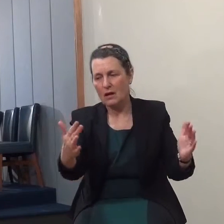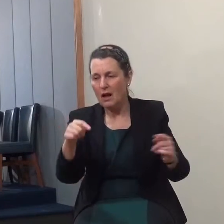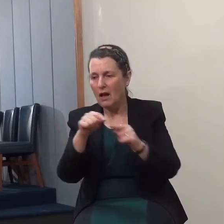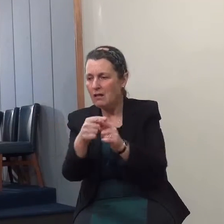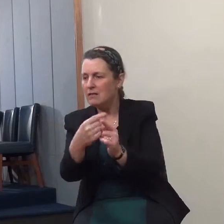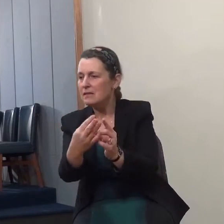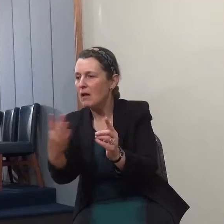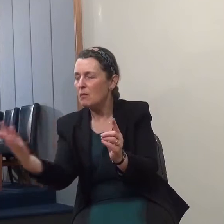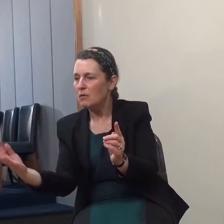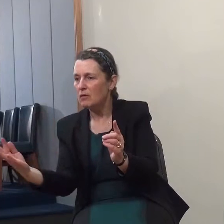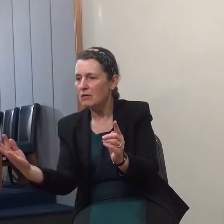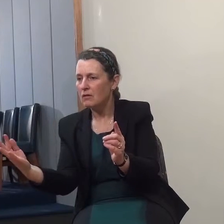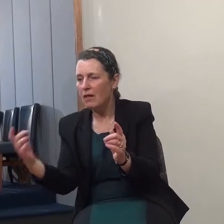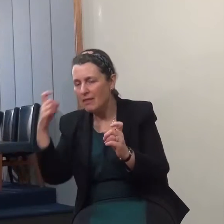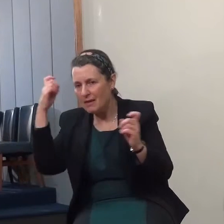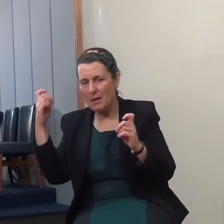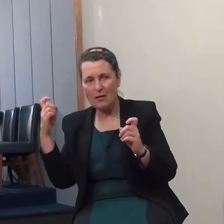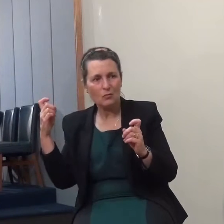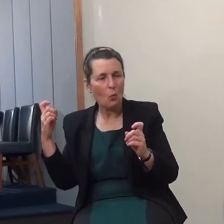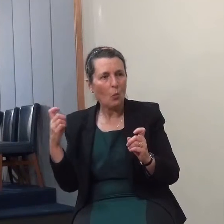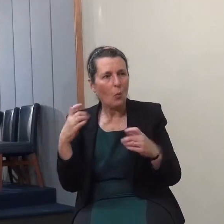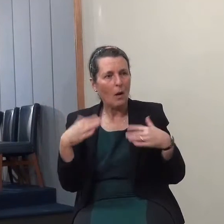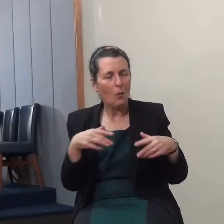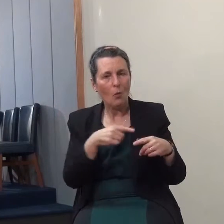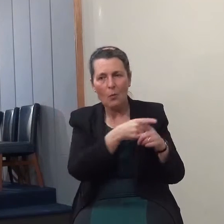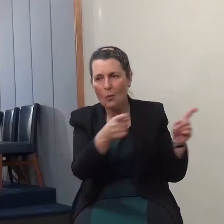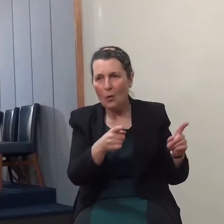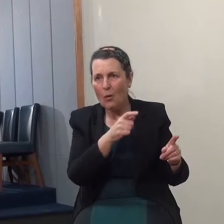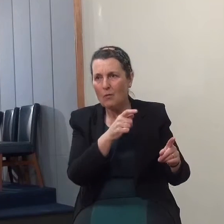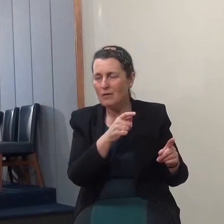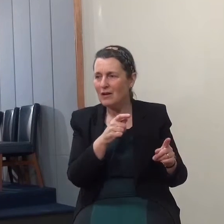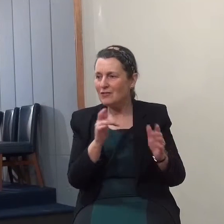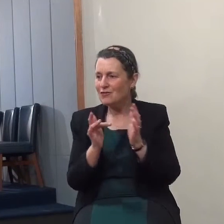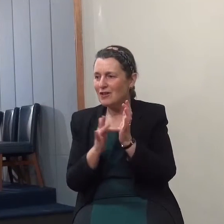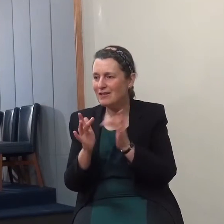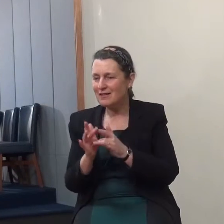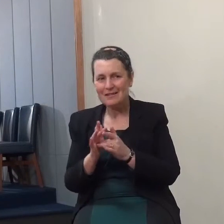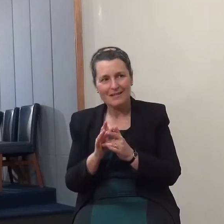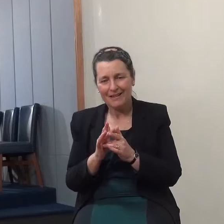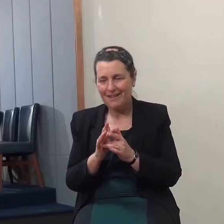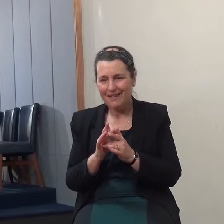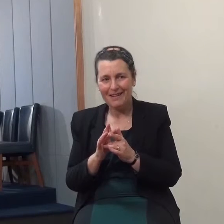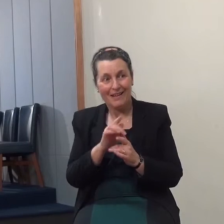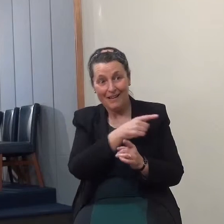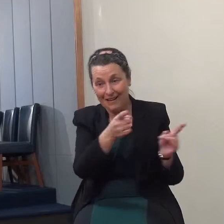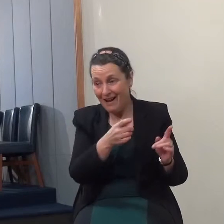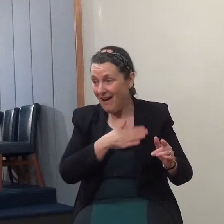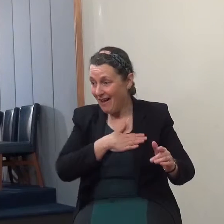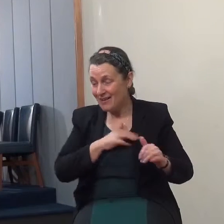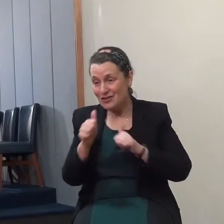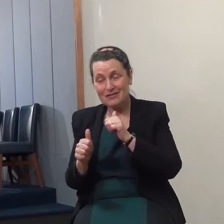happen, what is Christ going to do to steady them up, to bring them down to